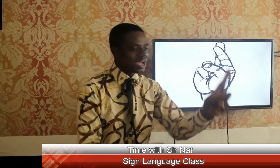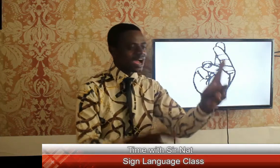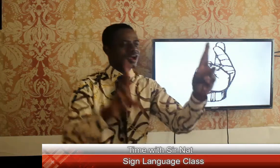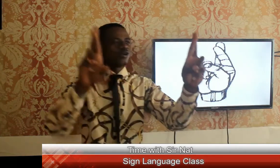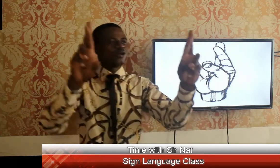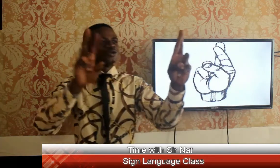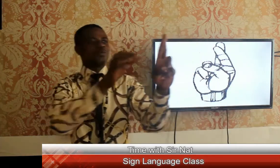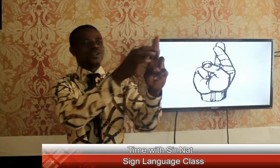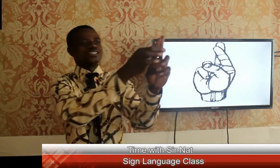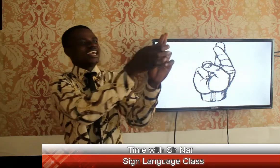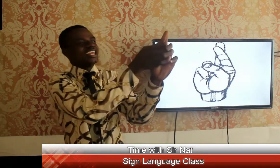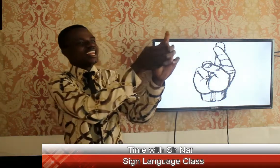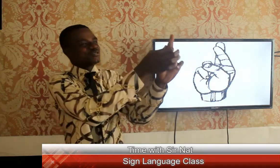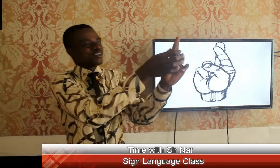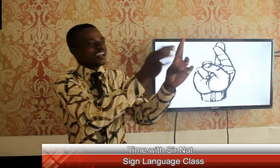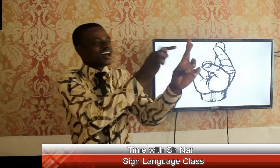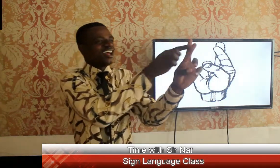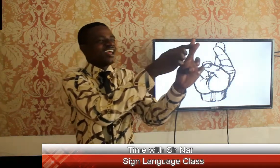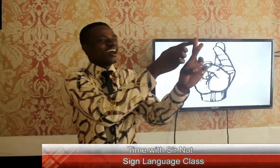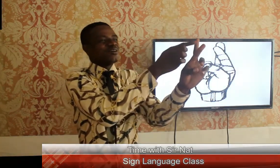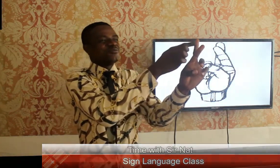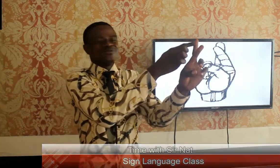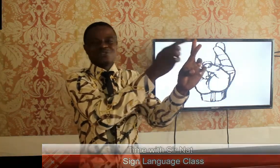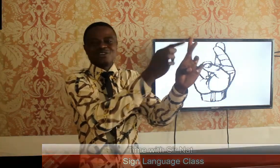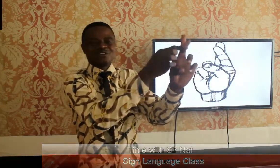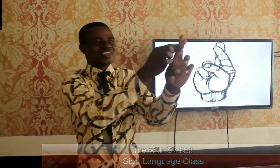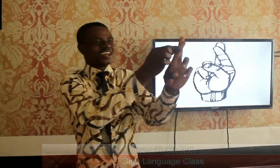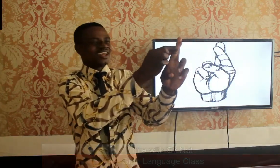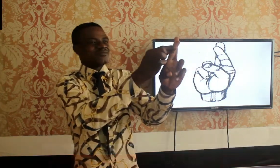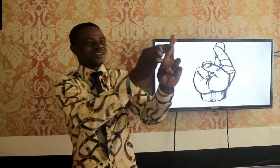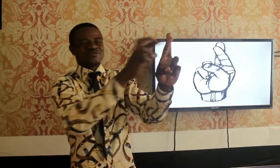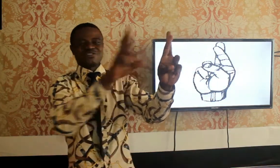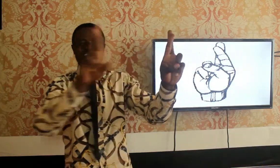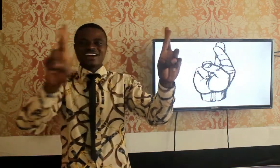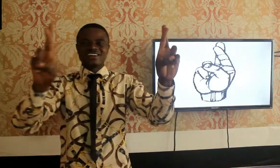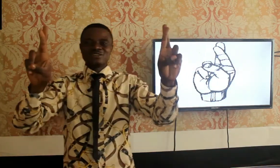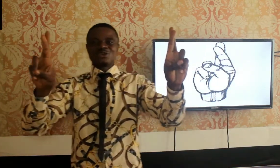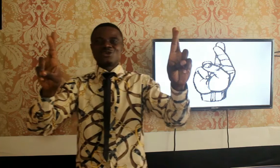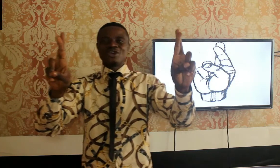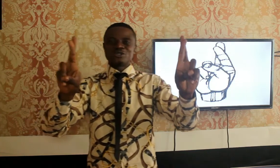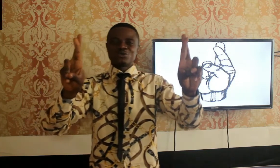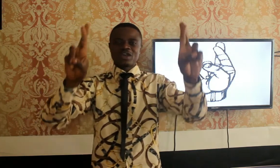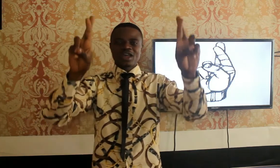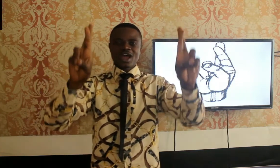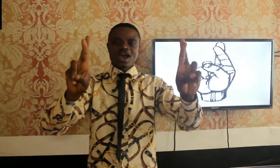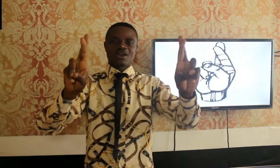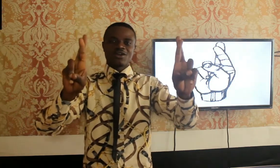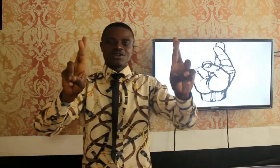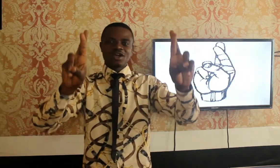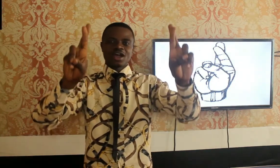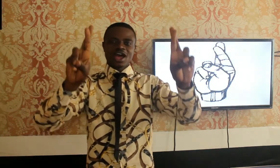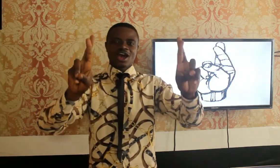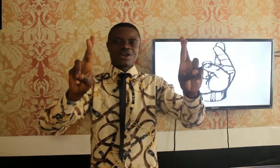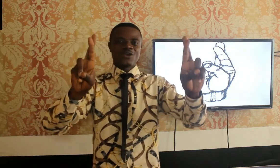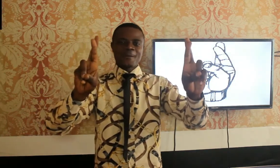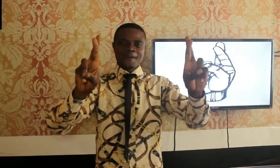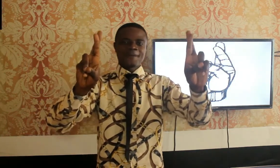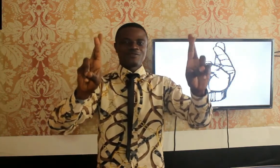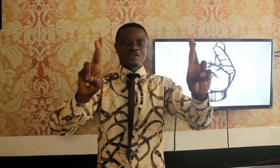is R. You place the index finger in front of the middle finger. So you go this way. R. R.